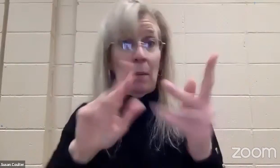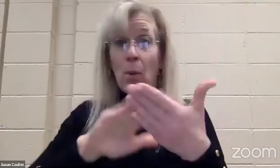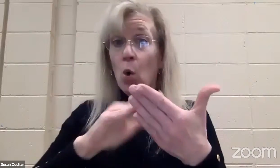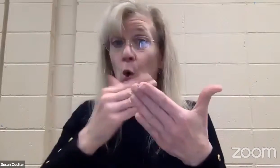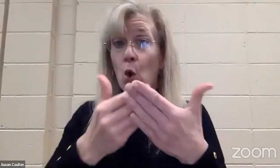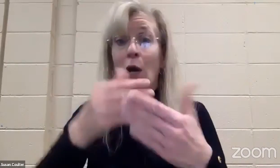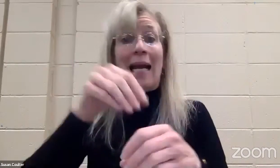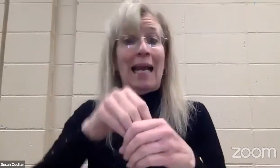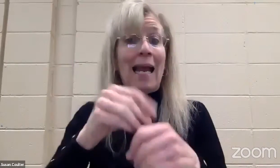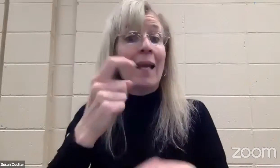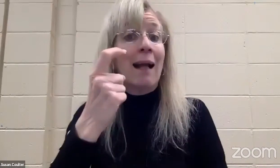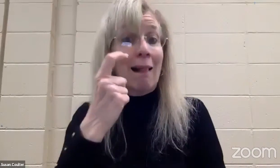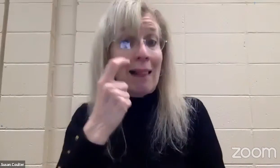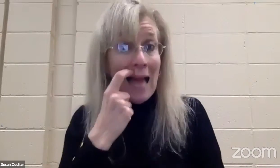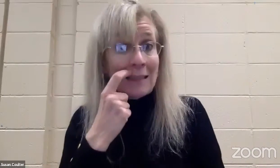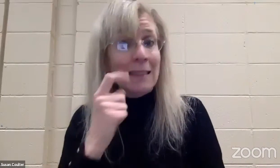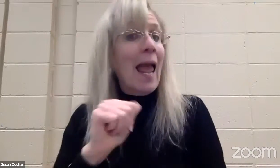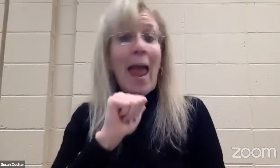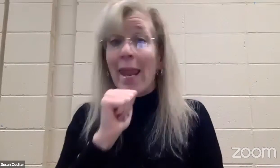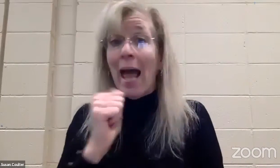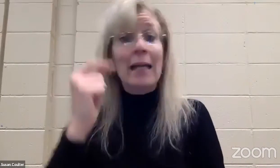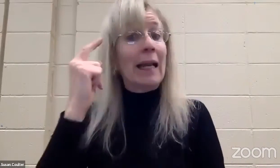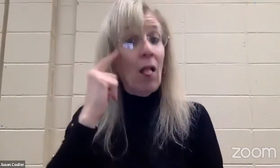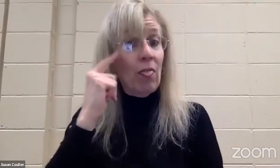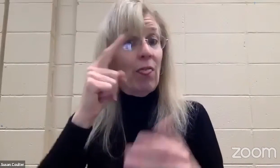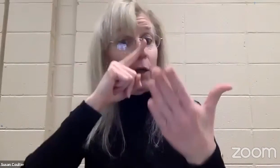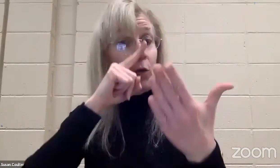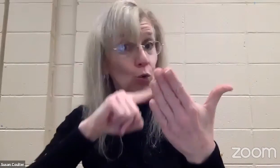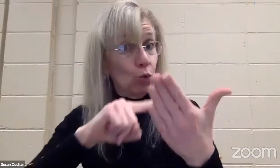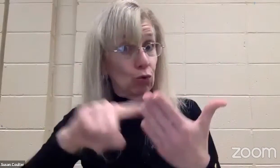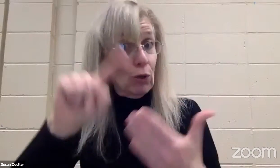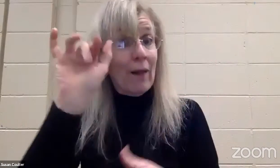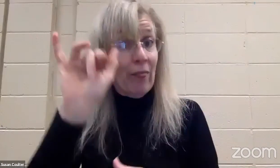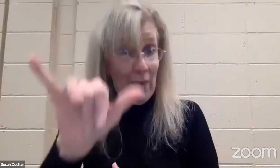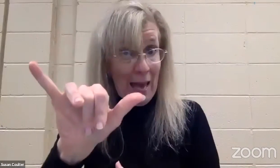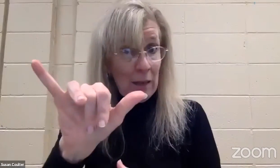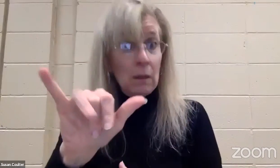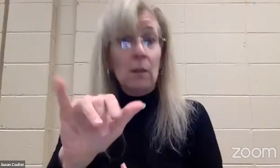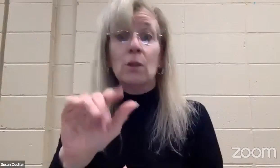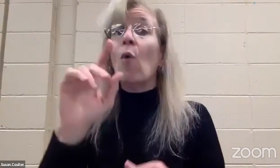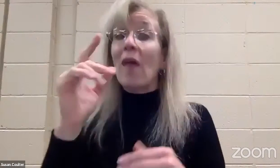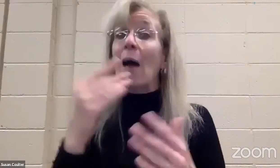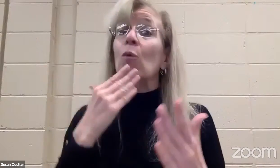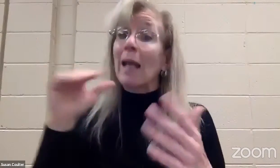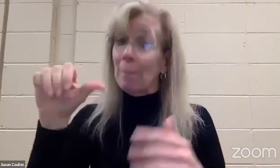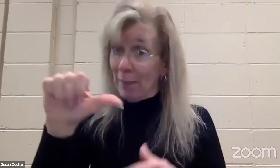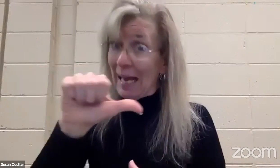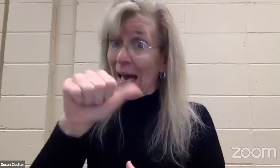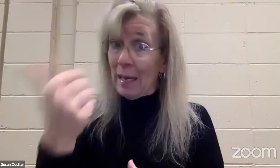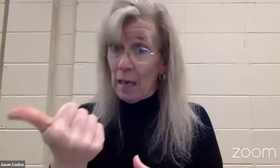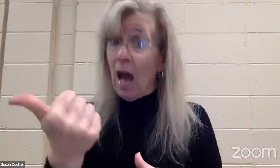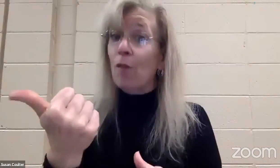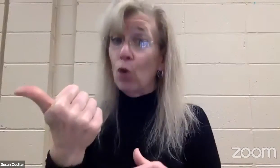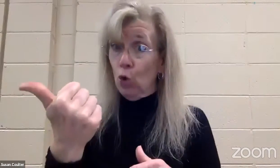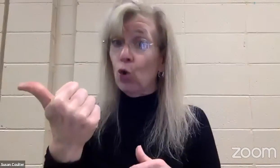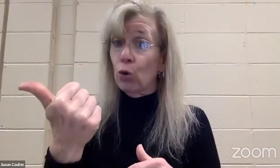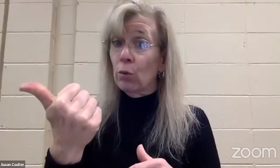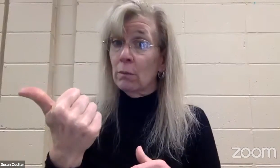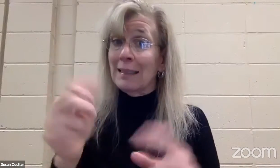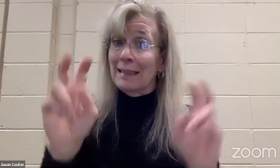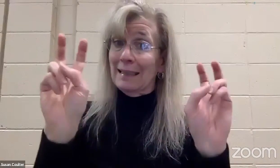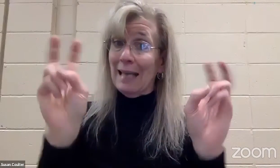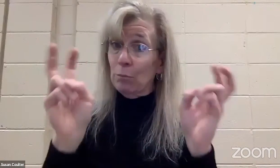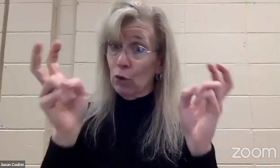seen people cook in glass, and I didn't think to check that. So that wouldn't be